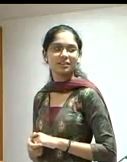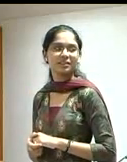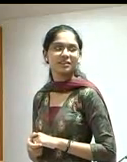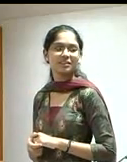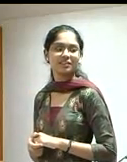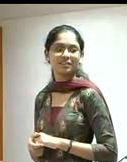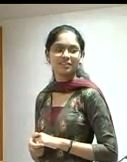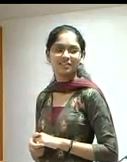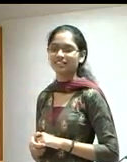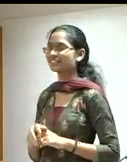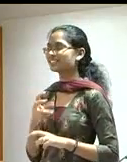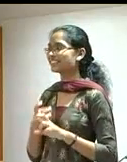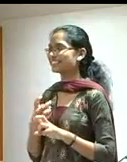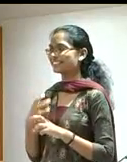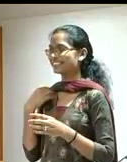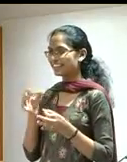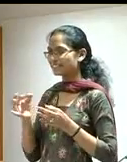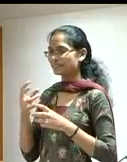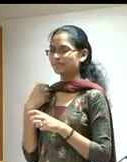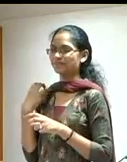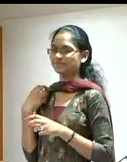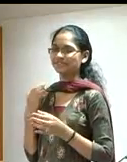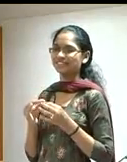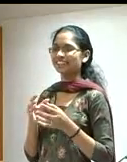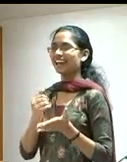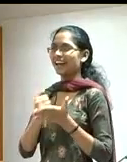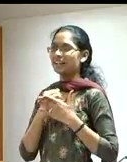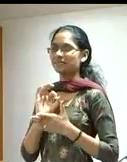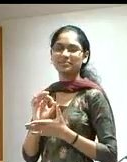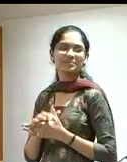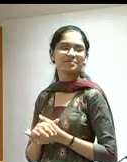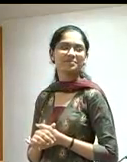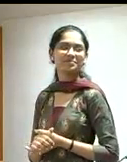another level of difficulty for me. Not to say that my legal